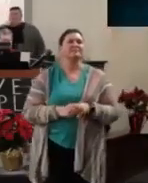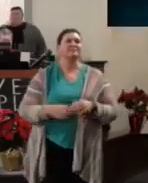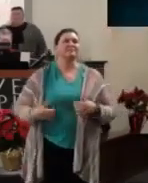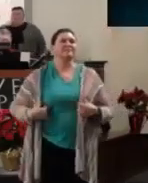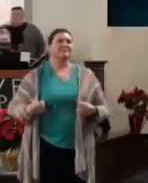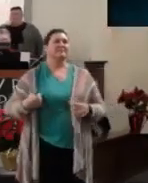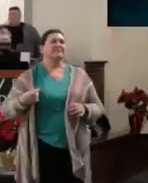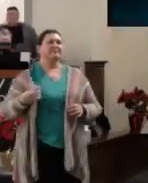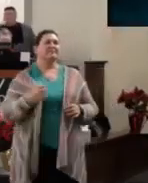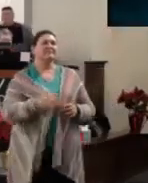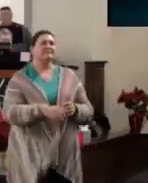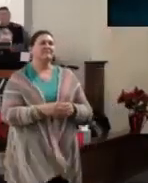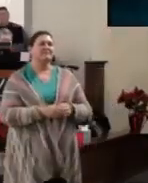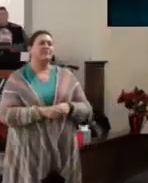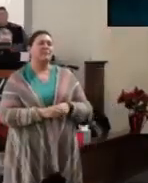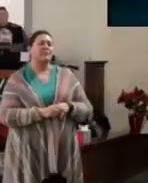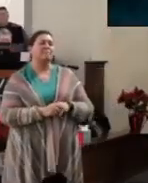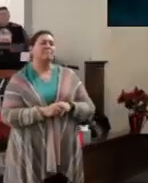Emmanuel.